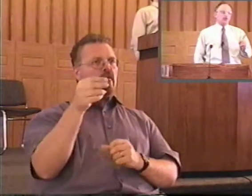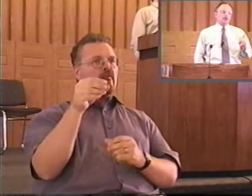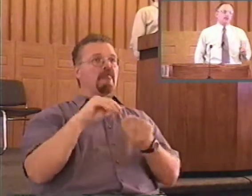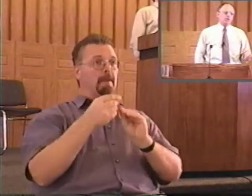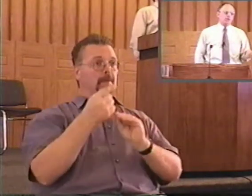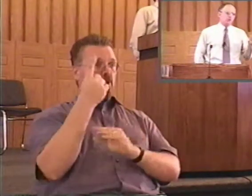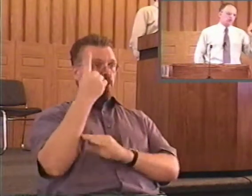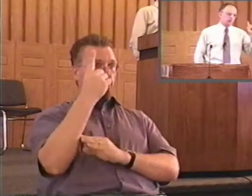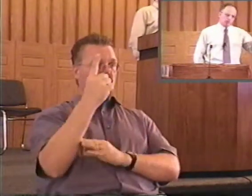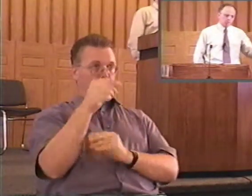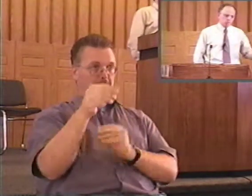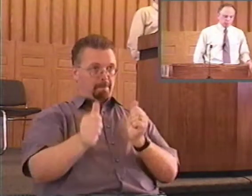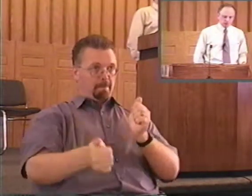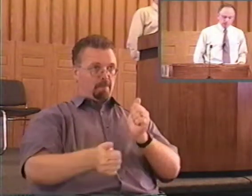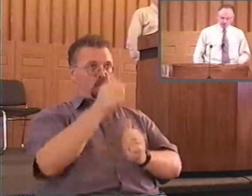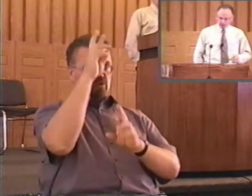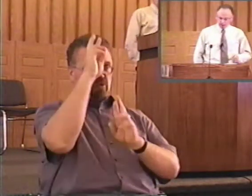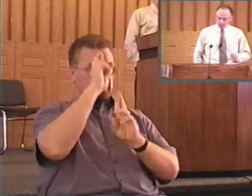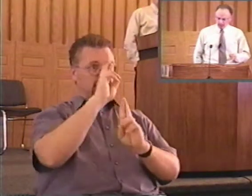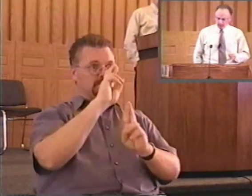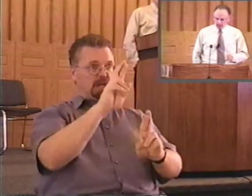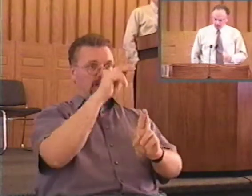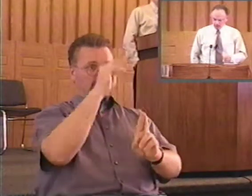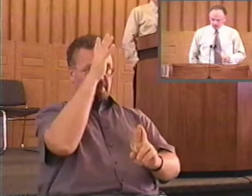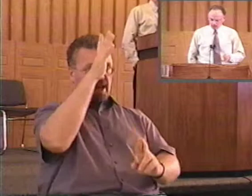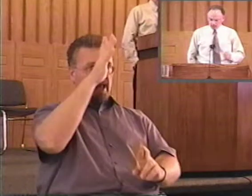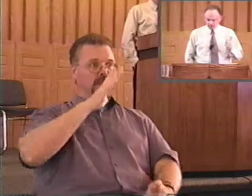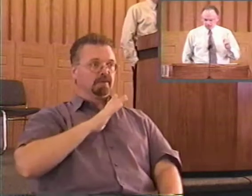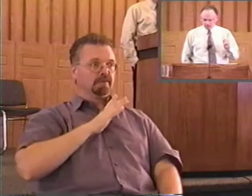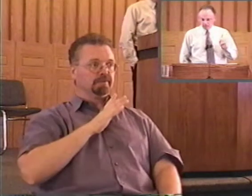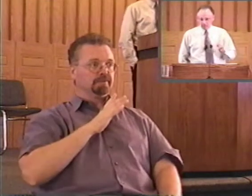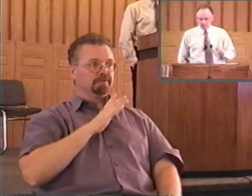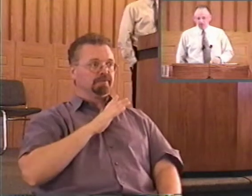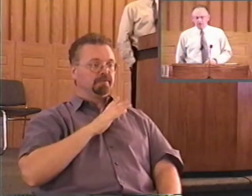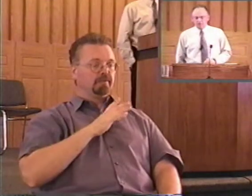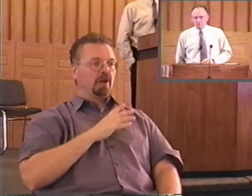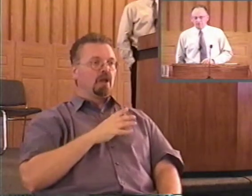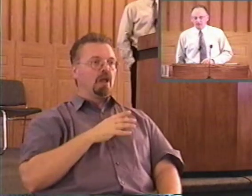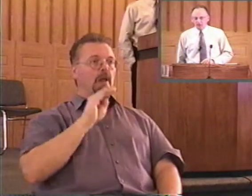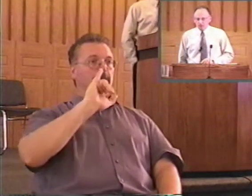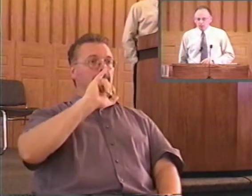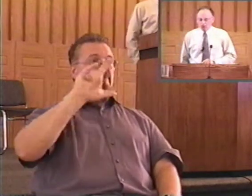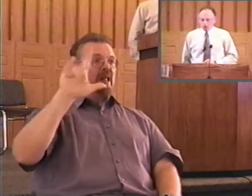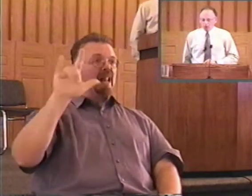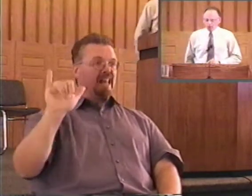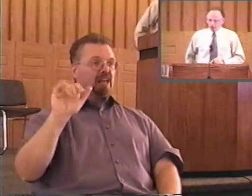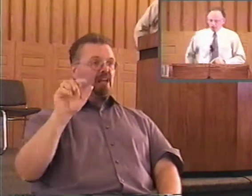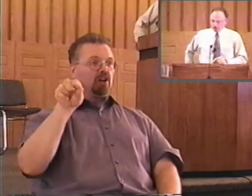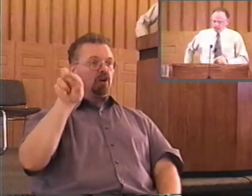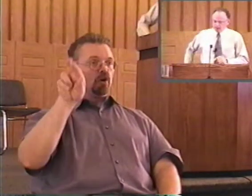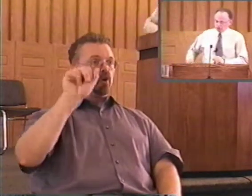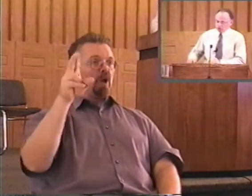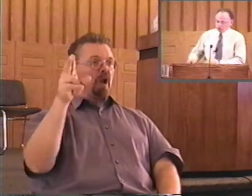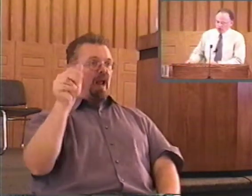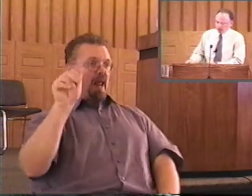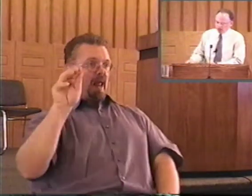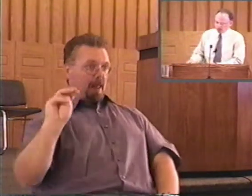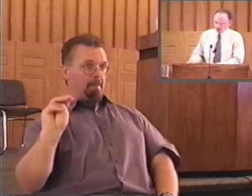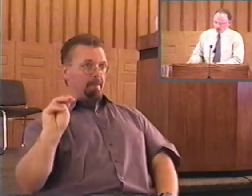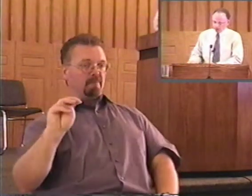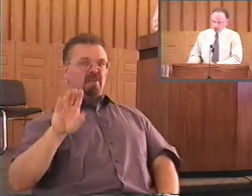the United States of America. Sub-poll this week. And that's Billy Graham. Well, Billy